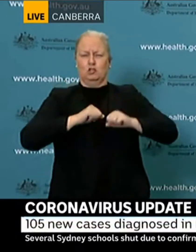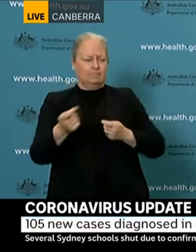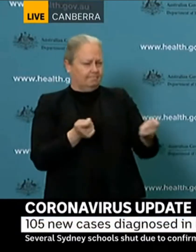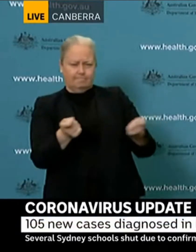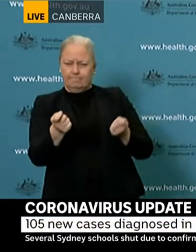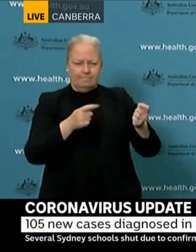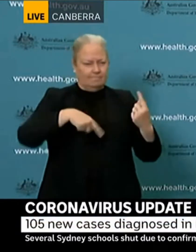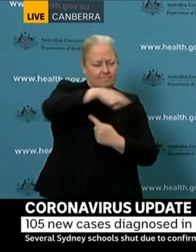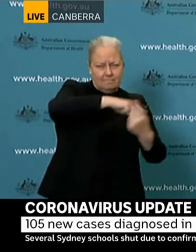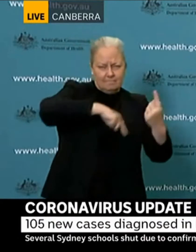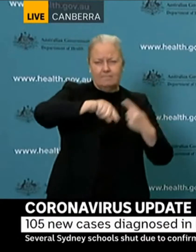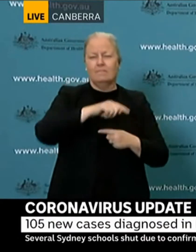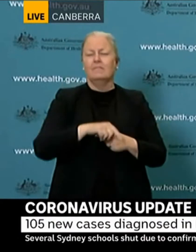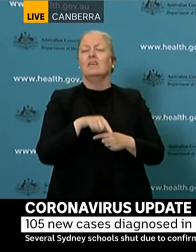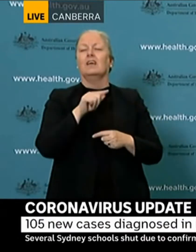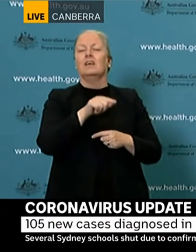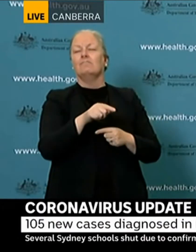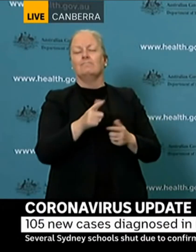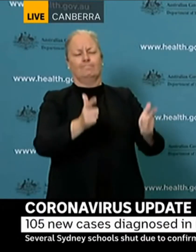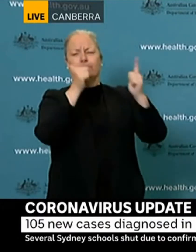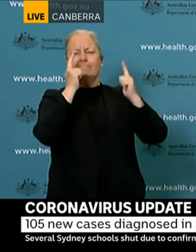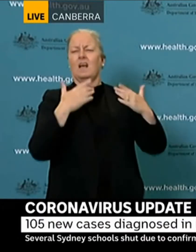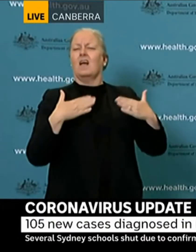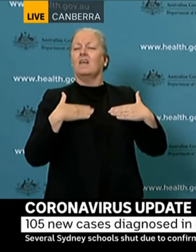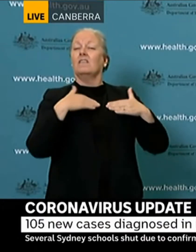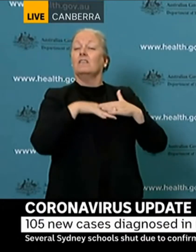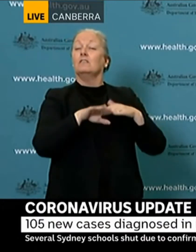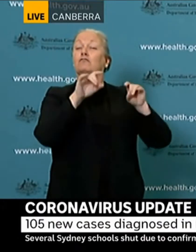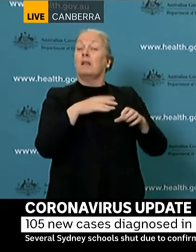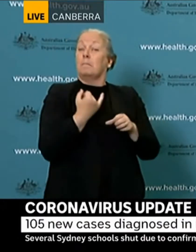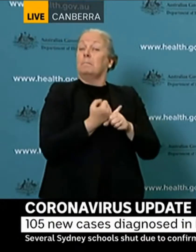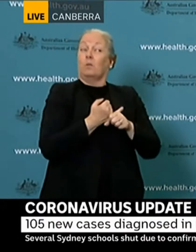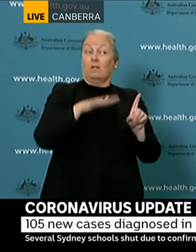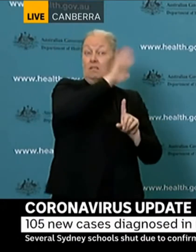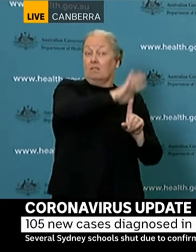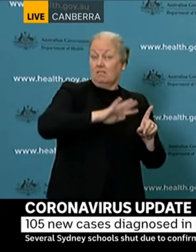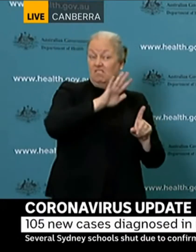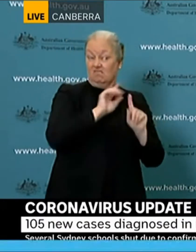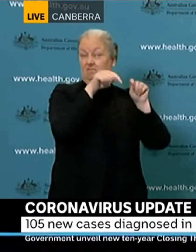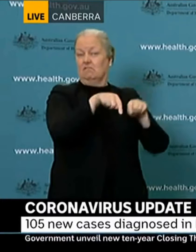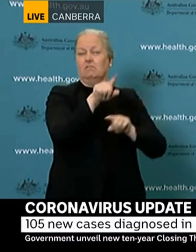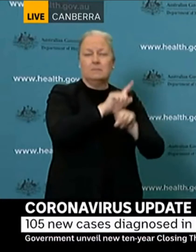my Chief Health Officer colleagues from around Australia were there. We work